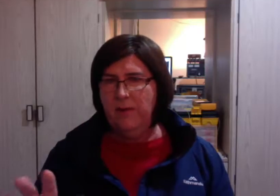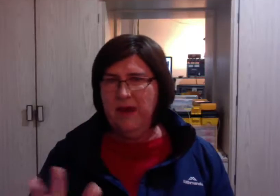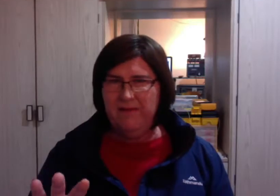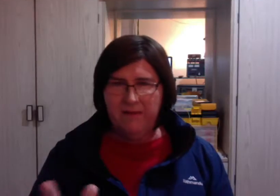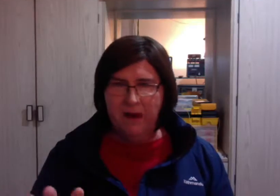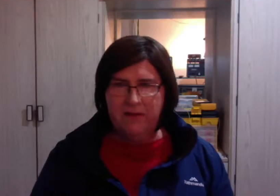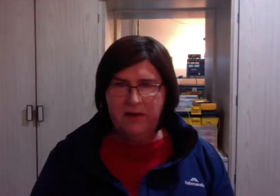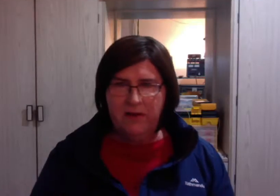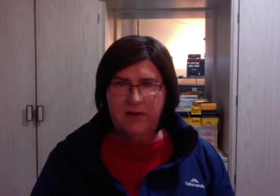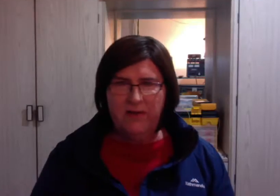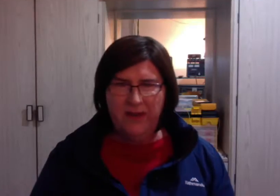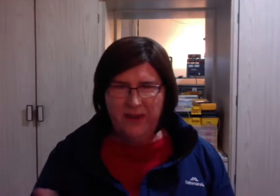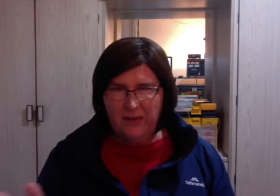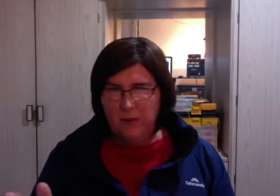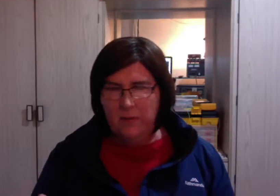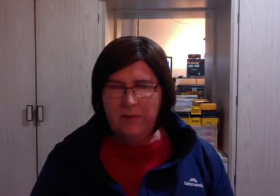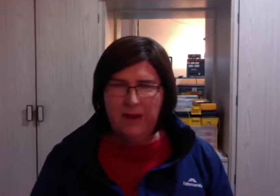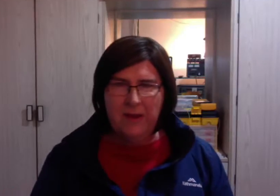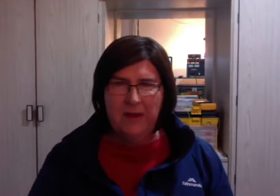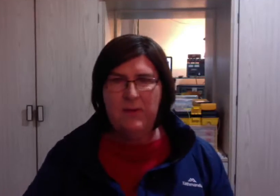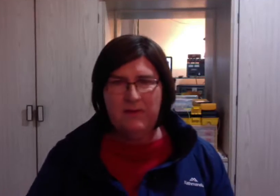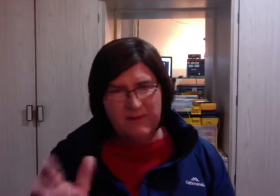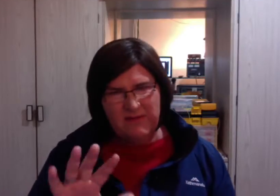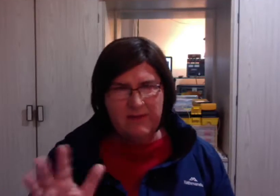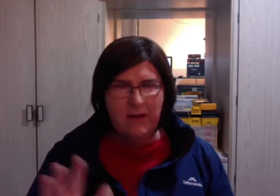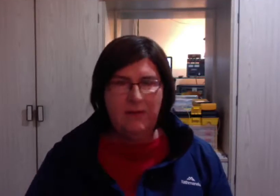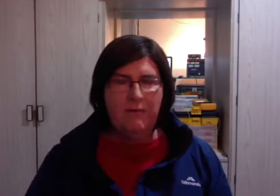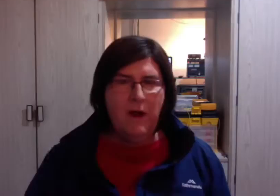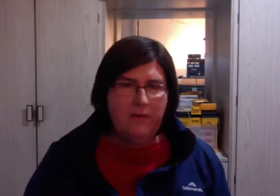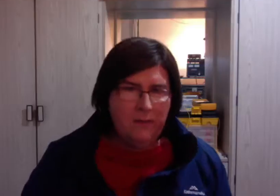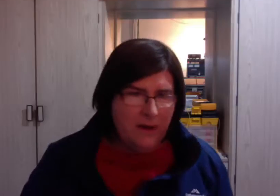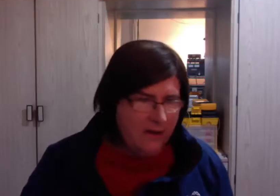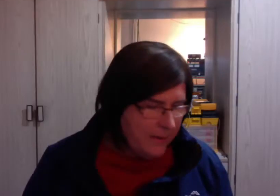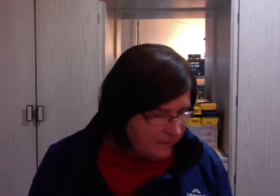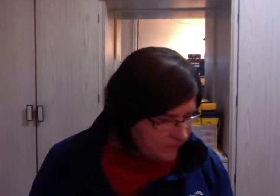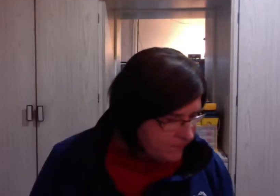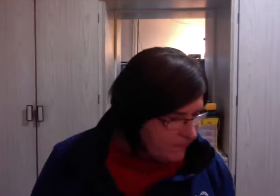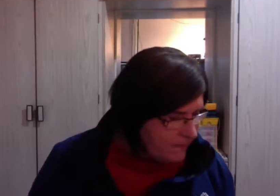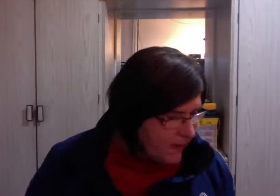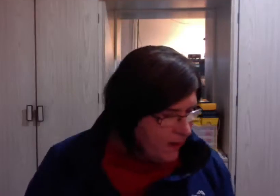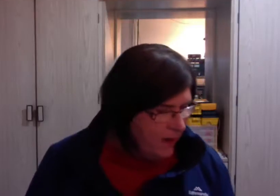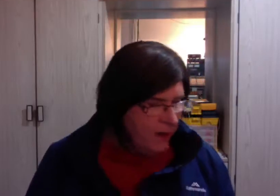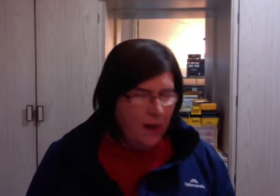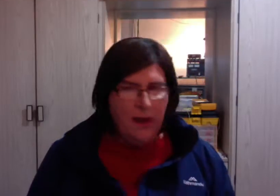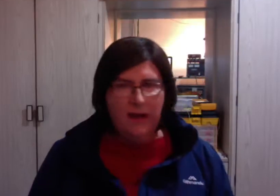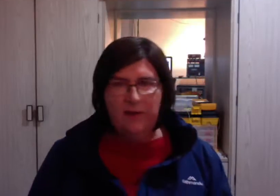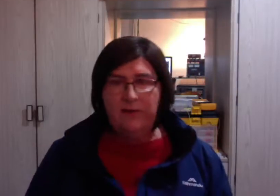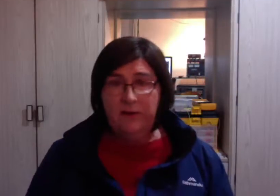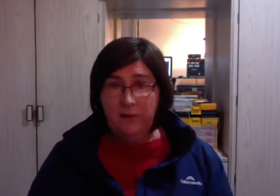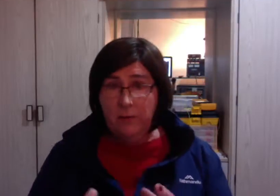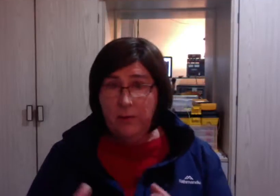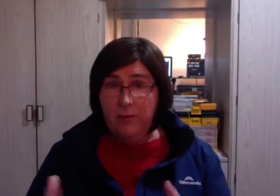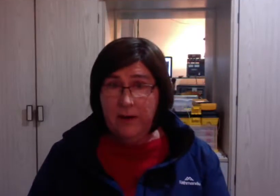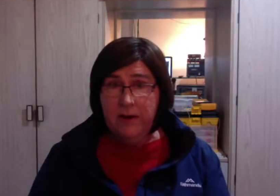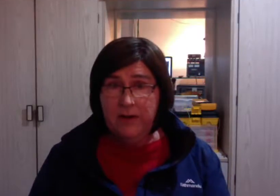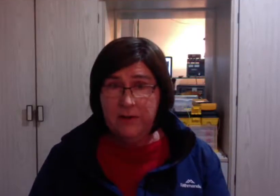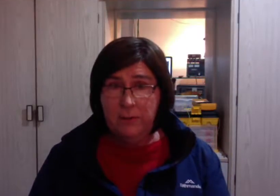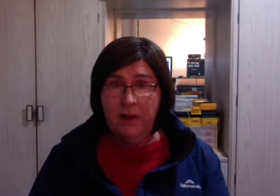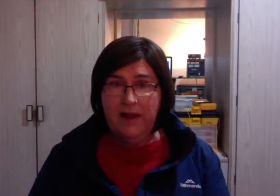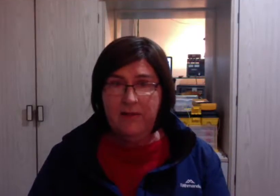about 5 years old. Six is what we recommend, but, you know, five, something like that. Six is what we recommend to replace them